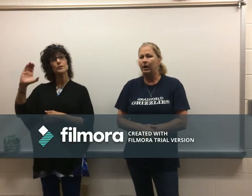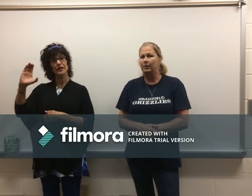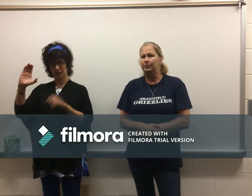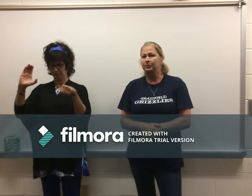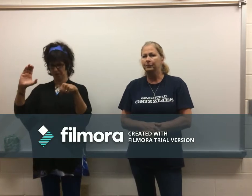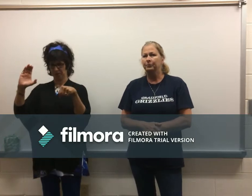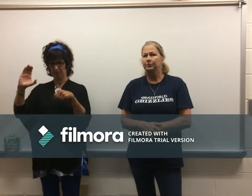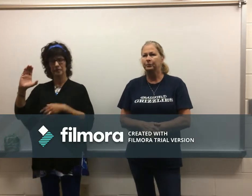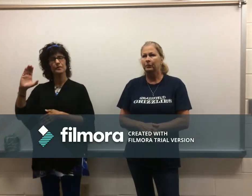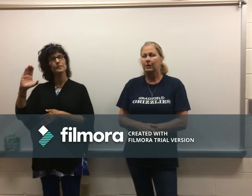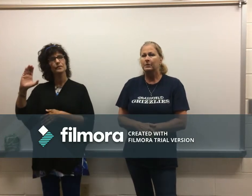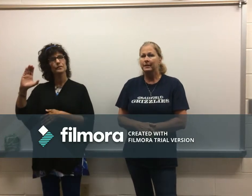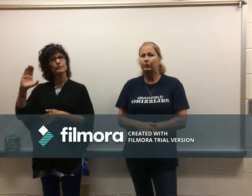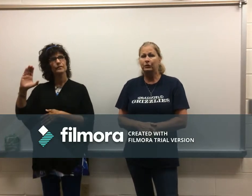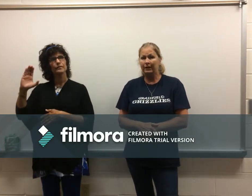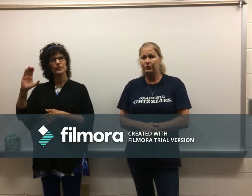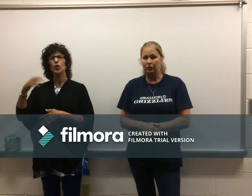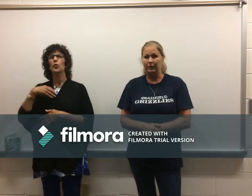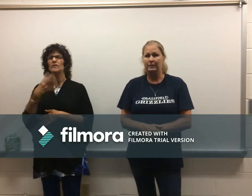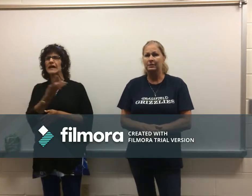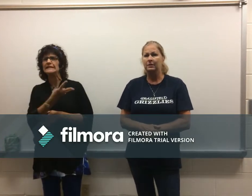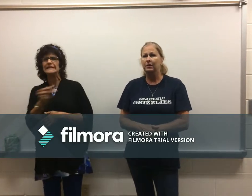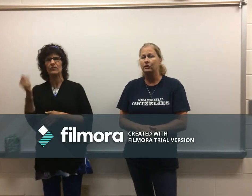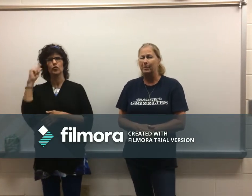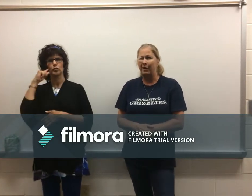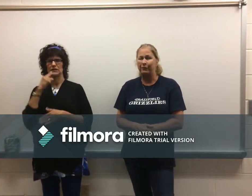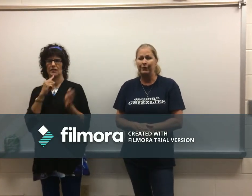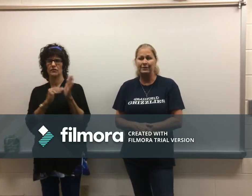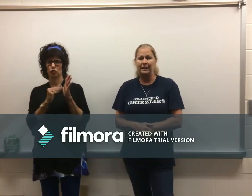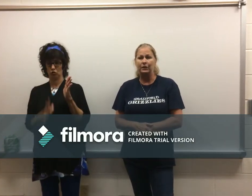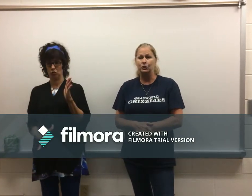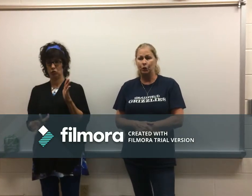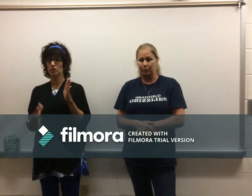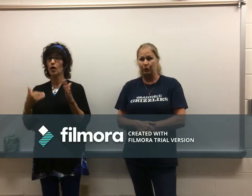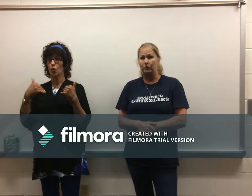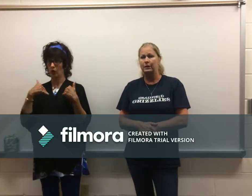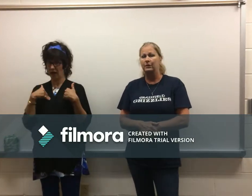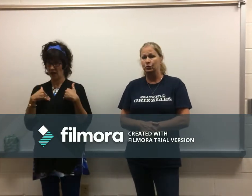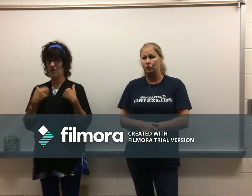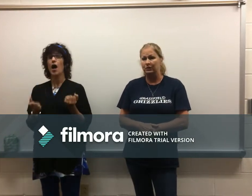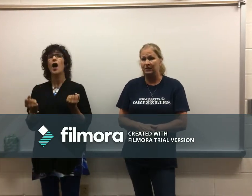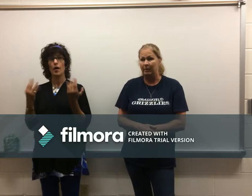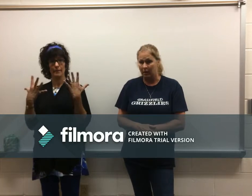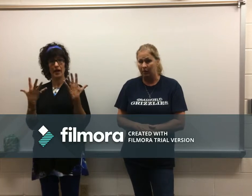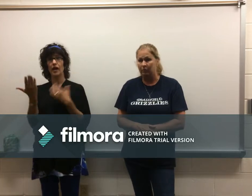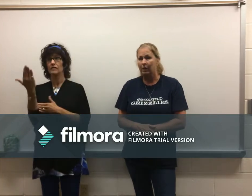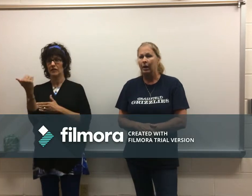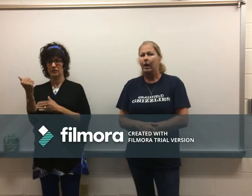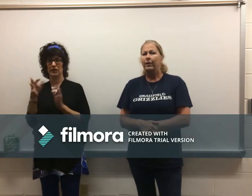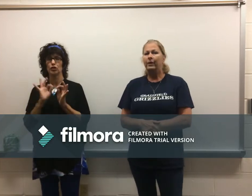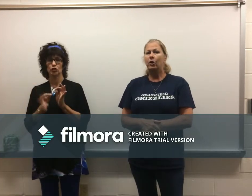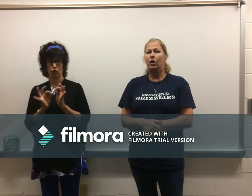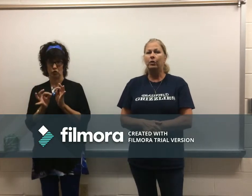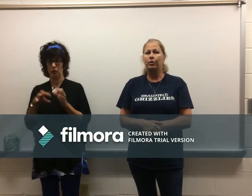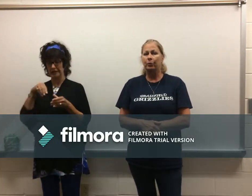have several deaf students. There's about 15 interpreters in the school system alone. There are